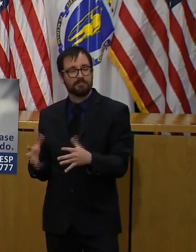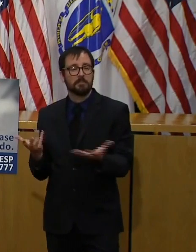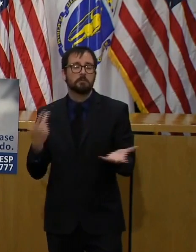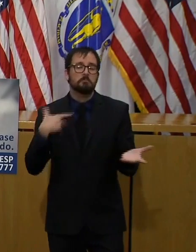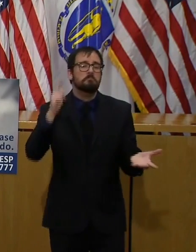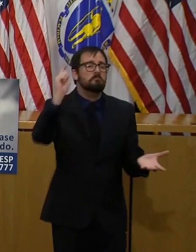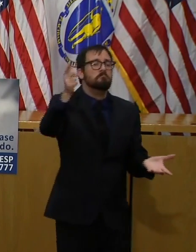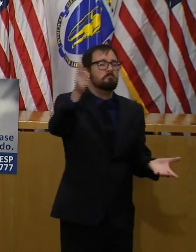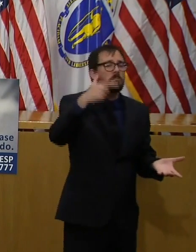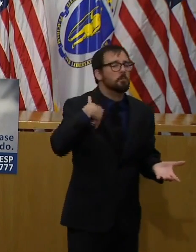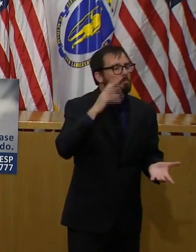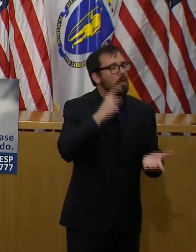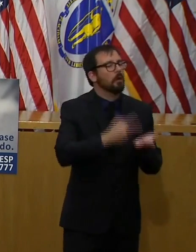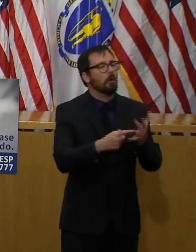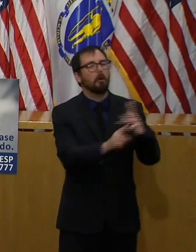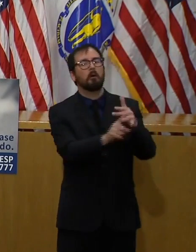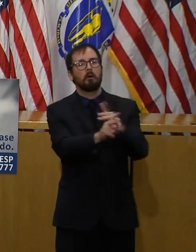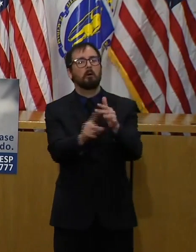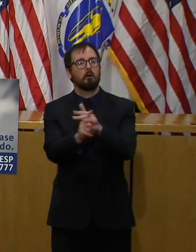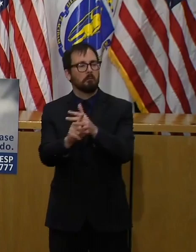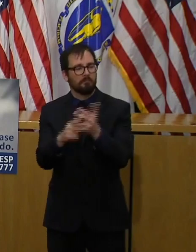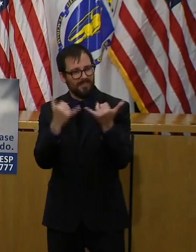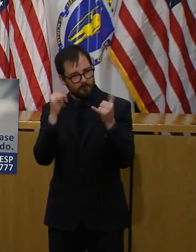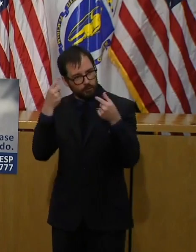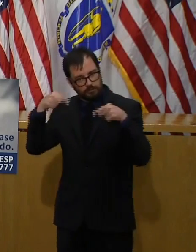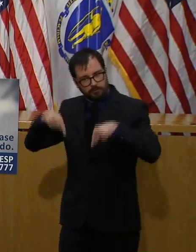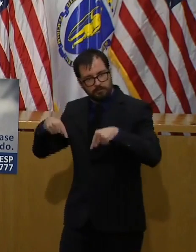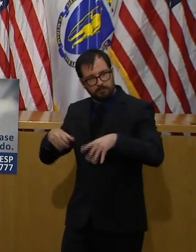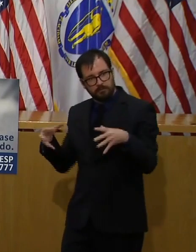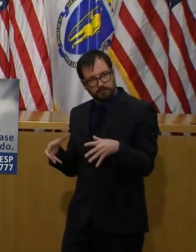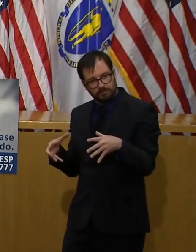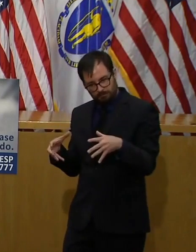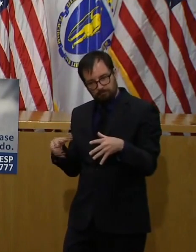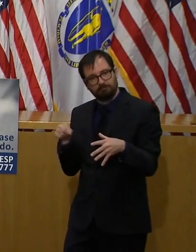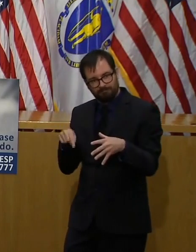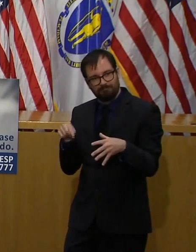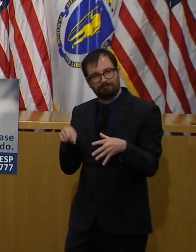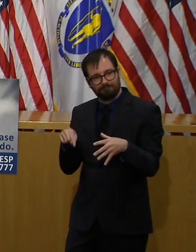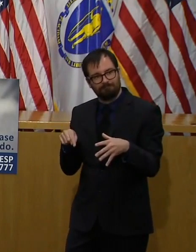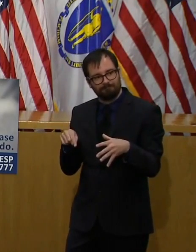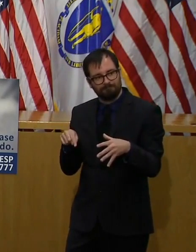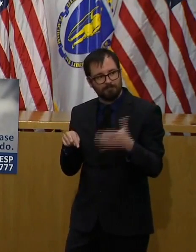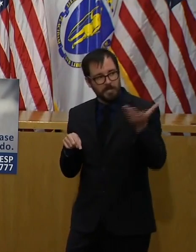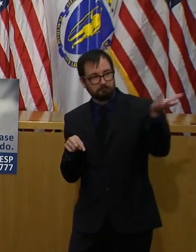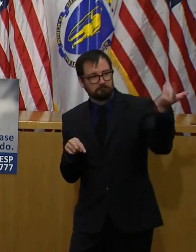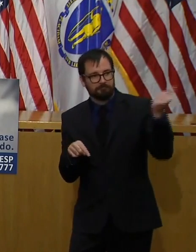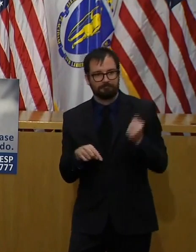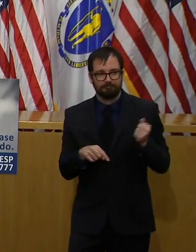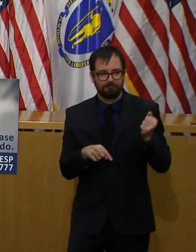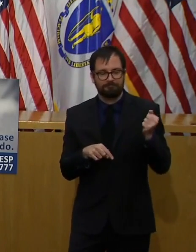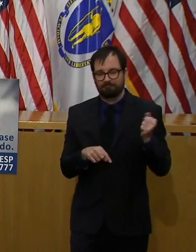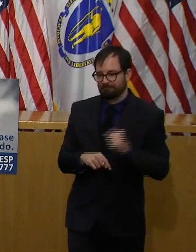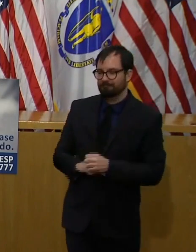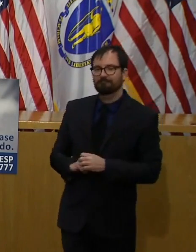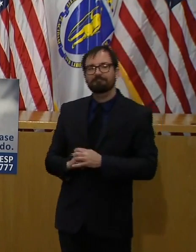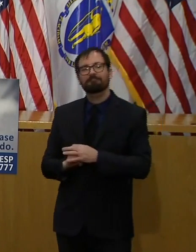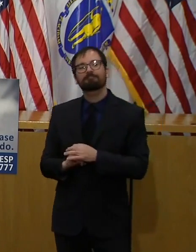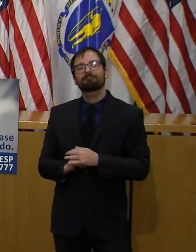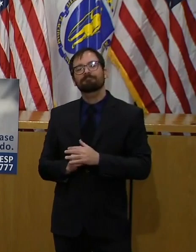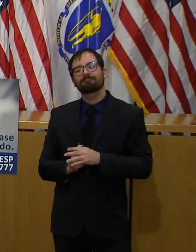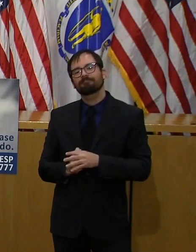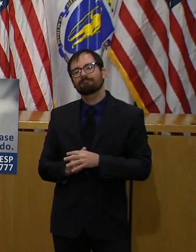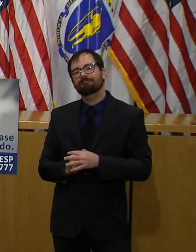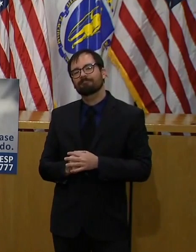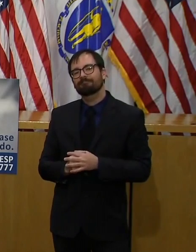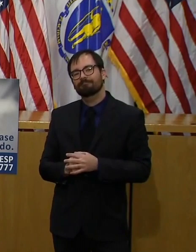but that's not what we're focused on right now. If I could anticipating making any sort of decision about schools or next 2 weeks